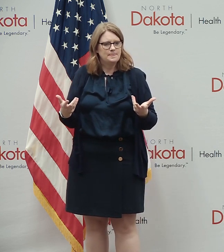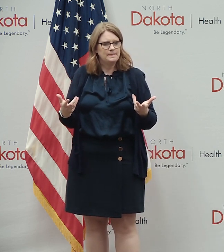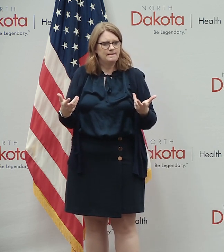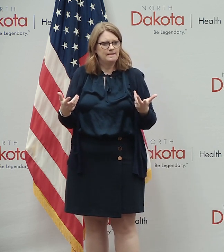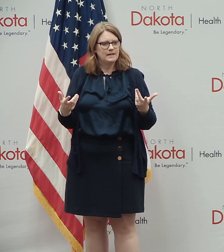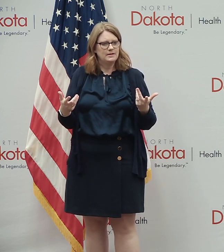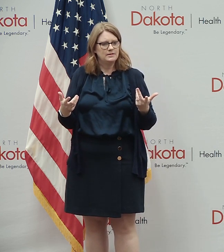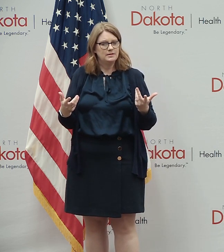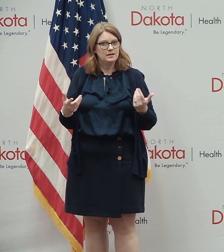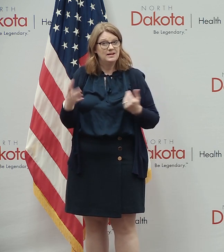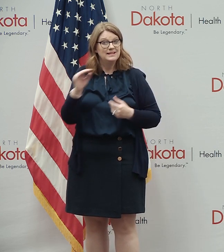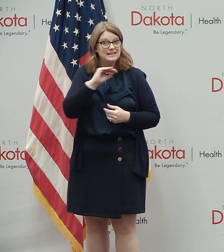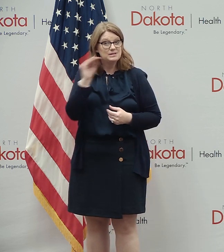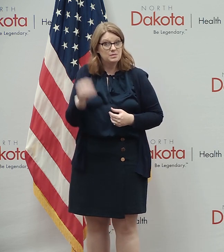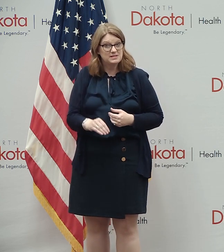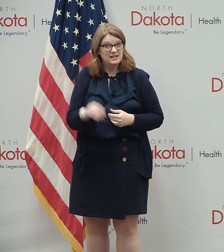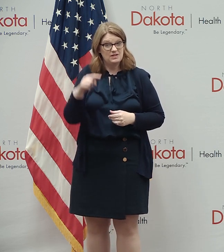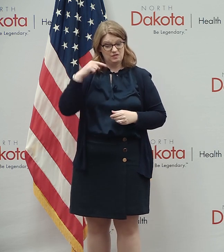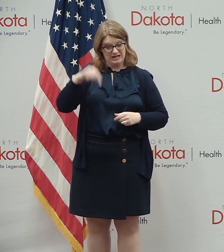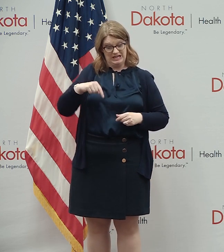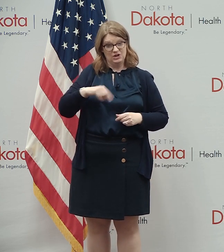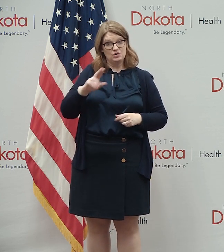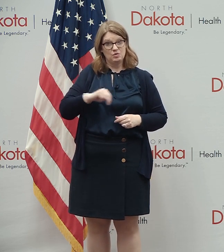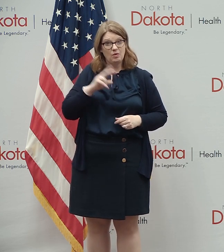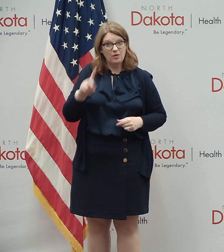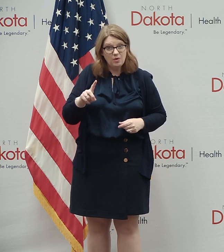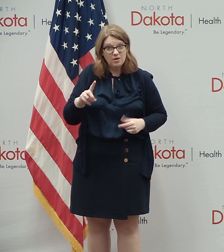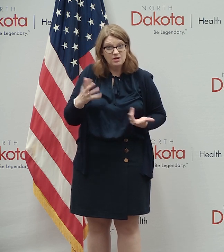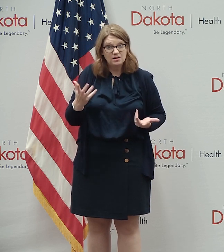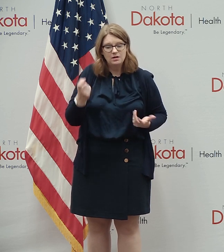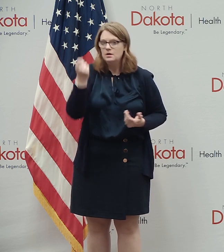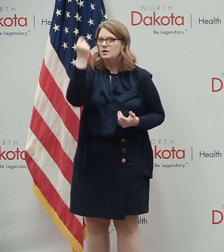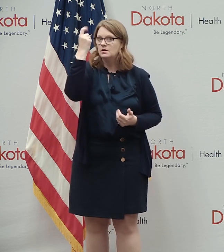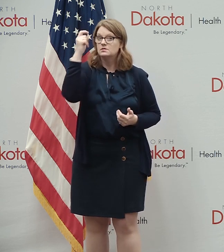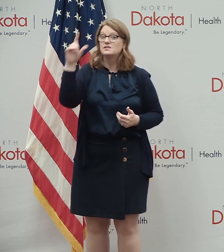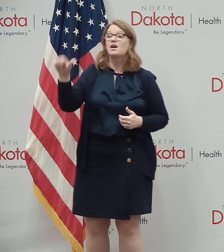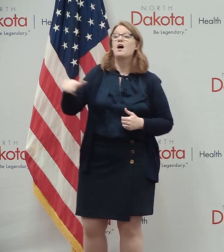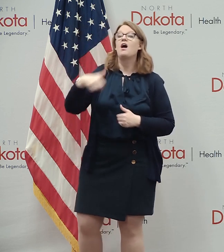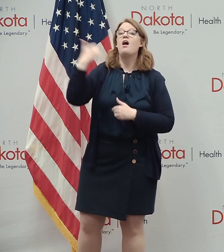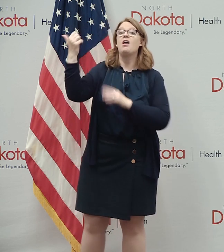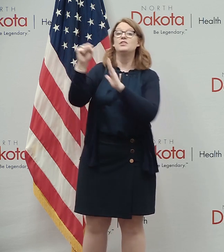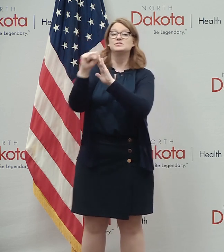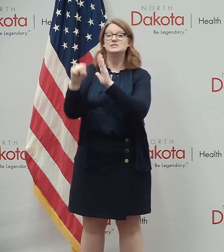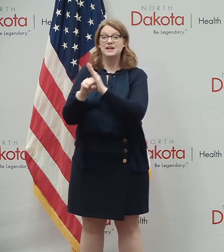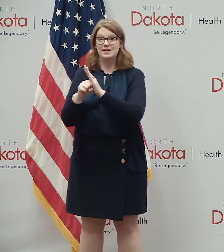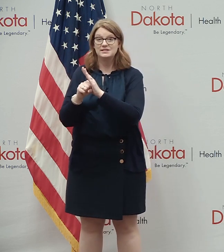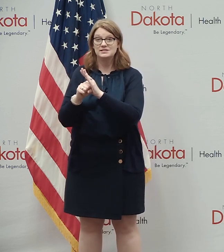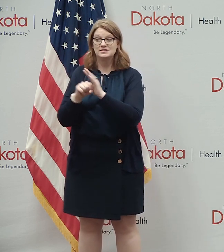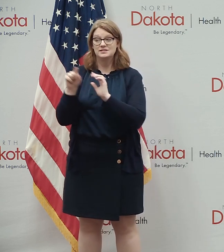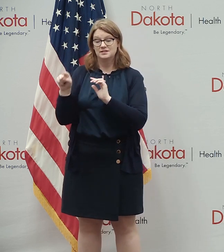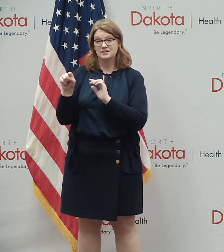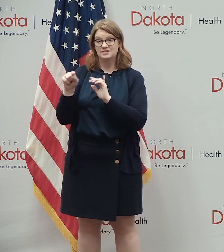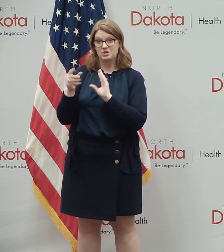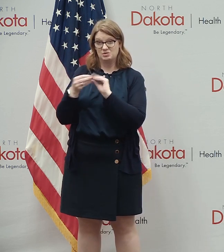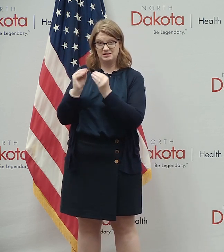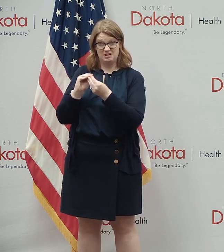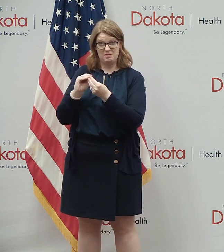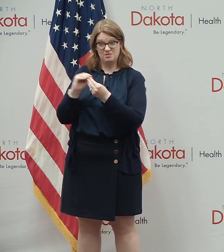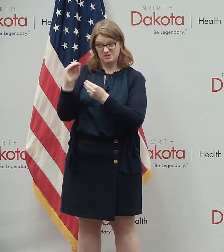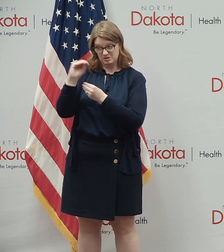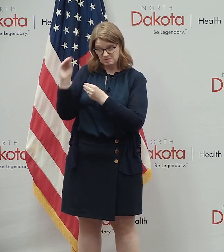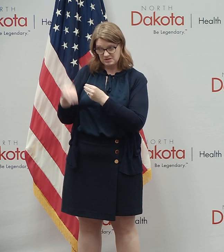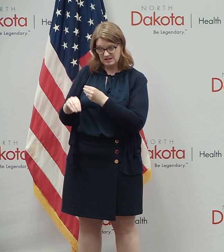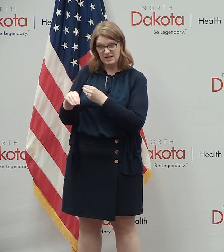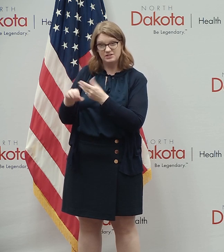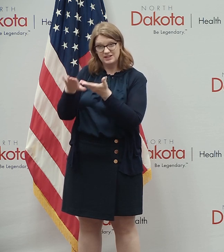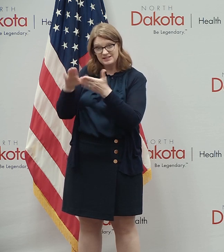are the percents are for North Dakotans. If you go to other states and even neighboring states, these percentage rates of those that pass with